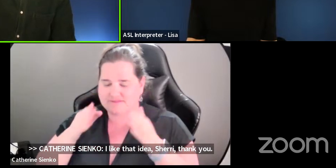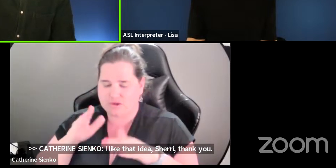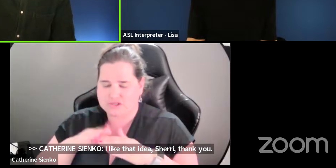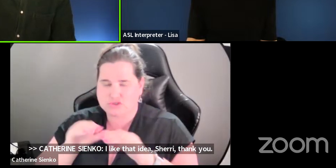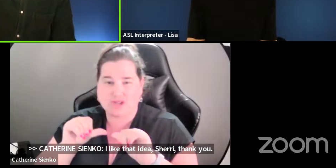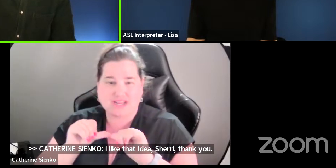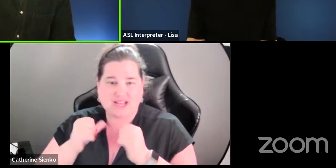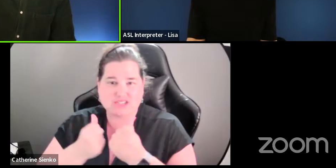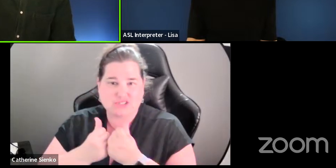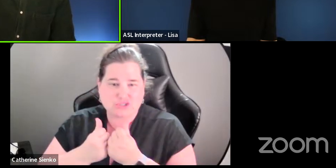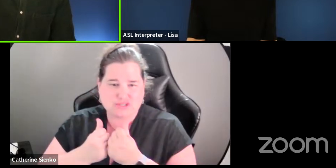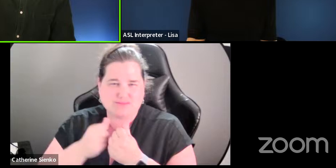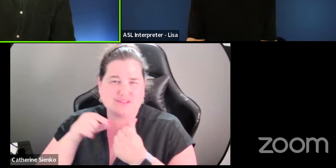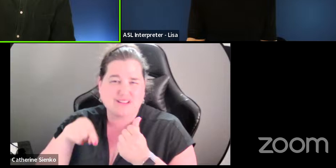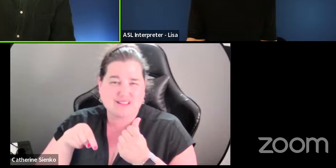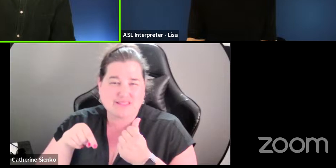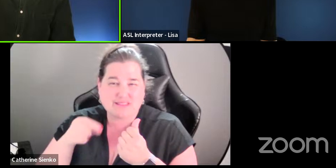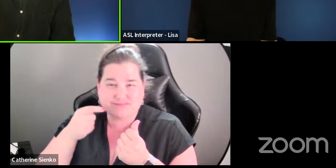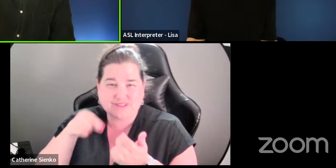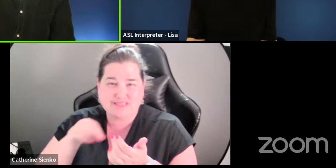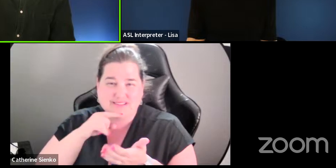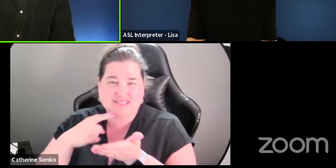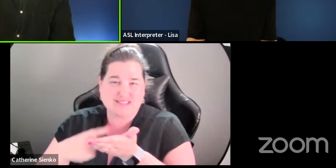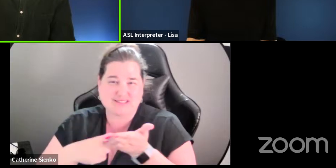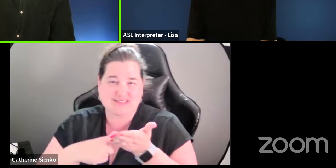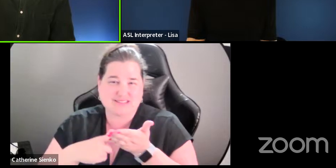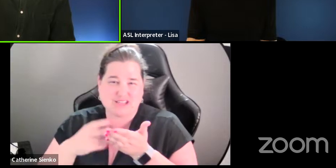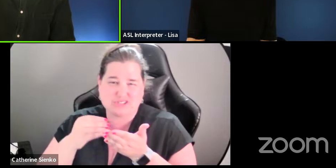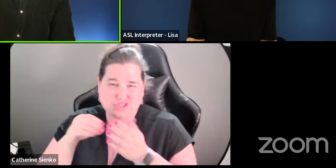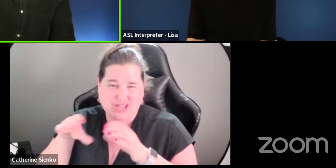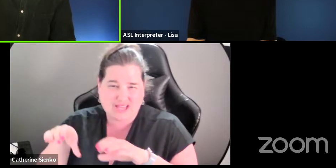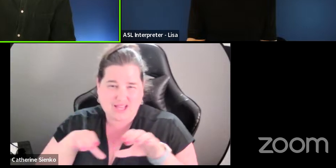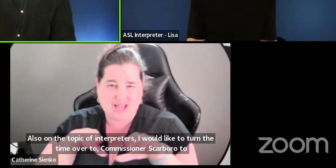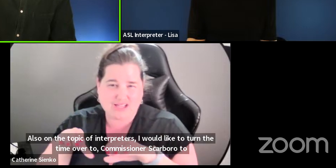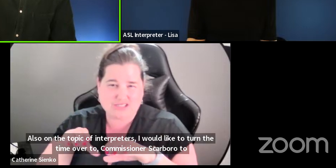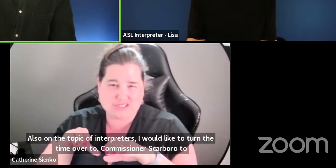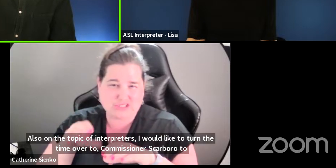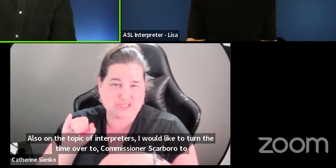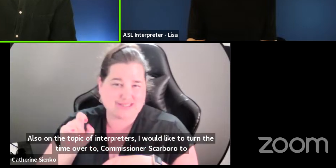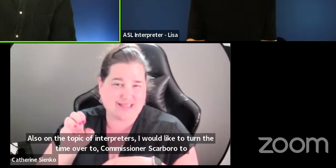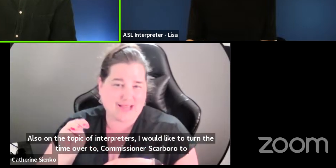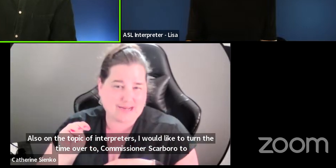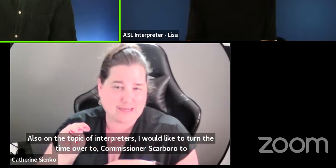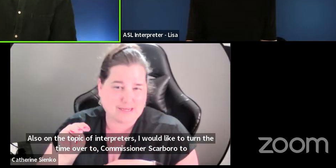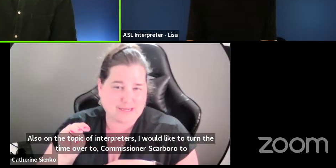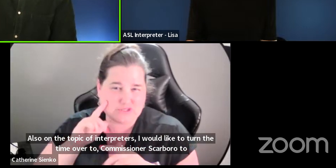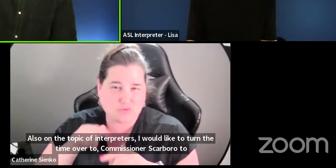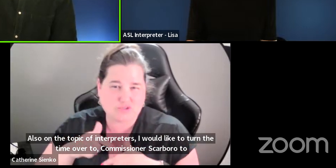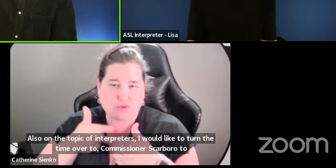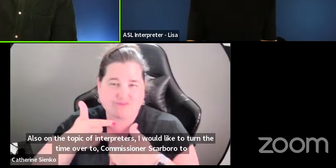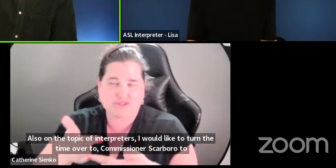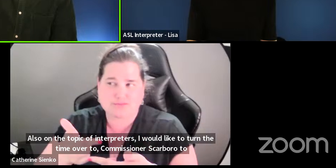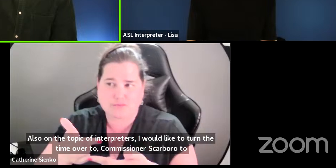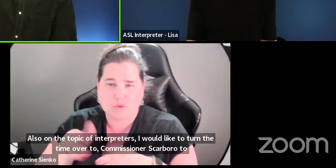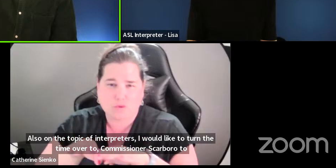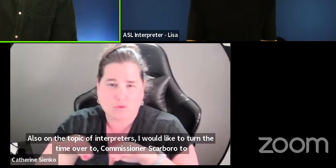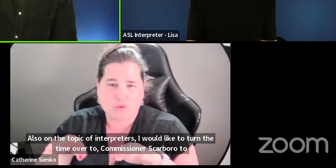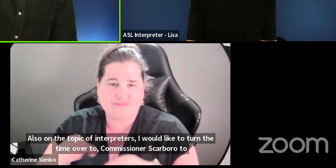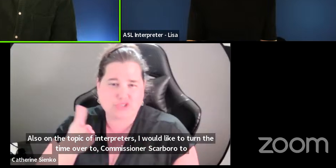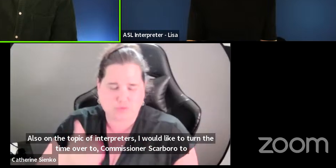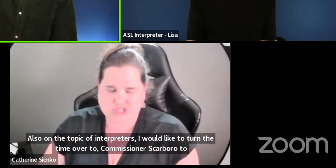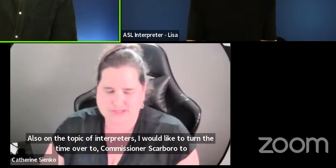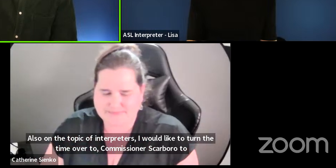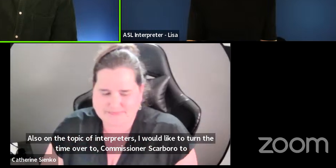Scarborough to share some information about the interpreter shortage, but focusing, or interpreter complaints, but focusing on